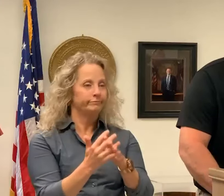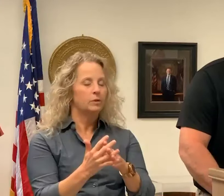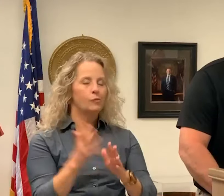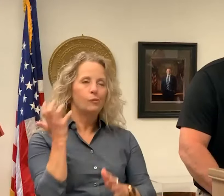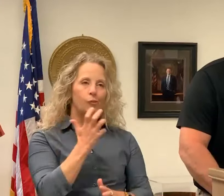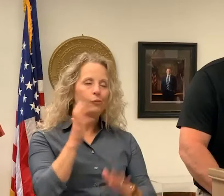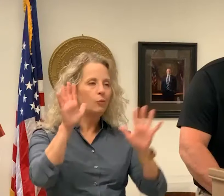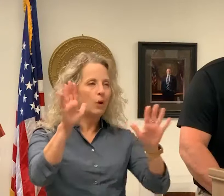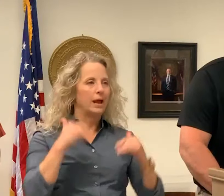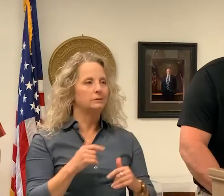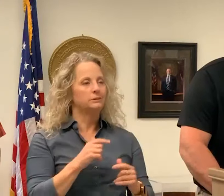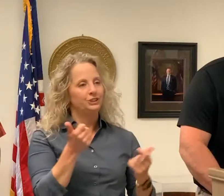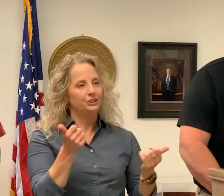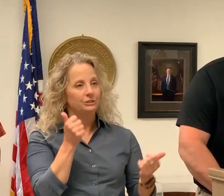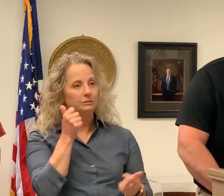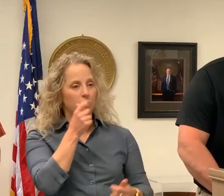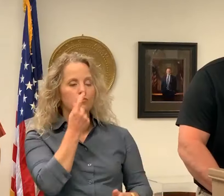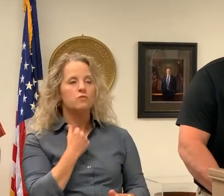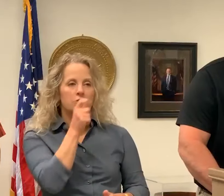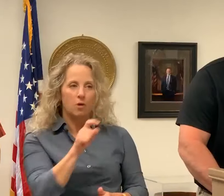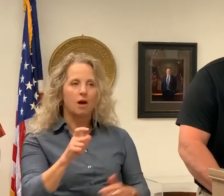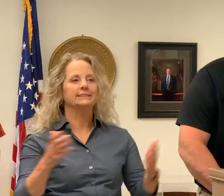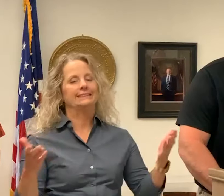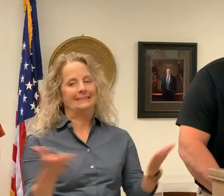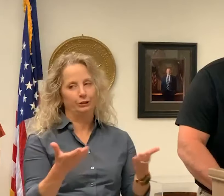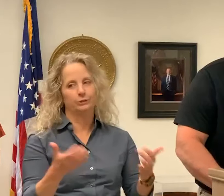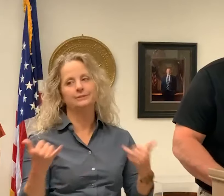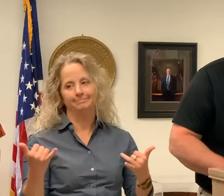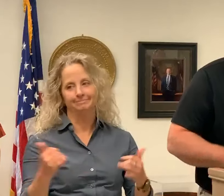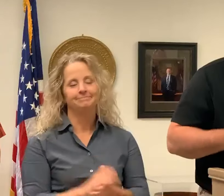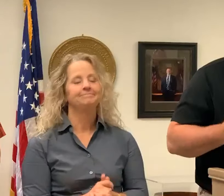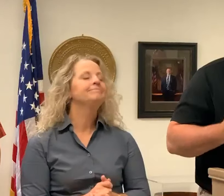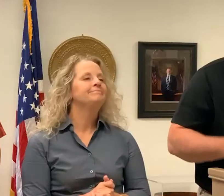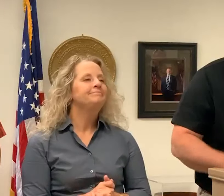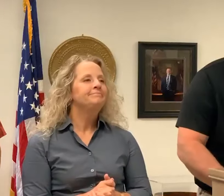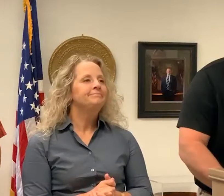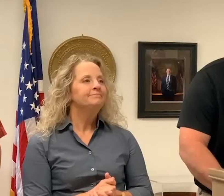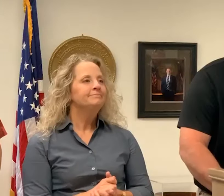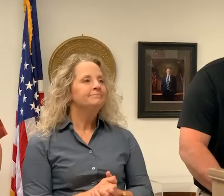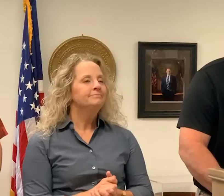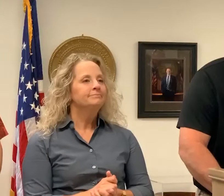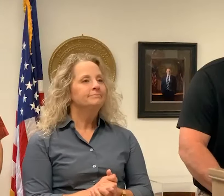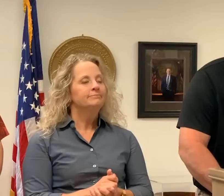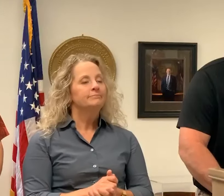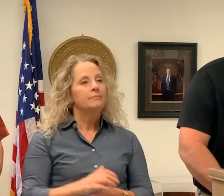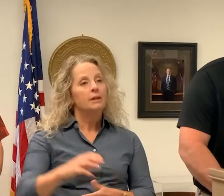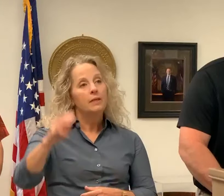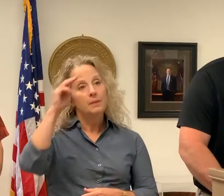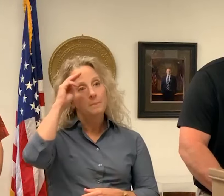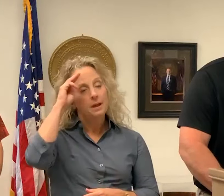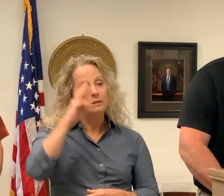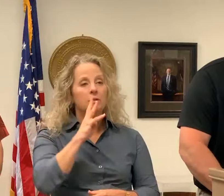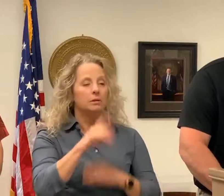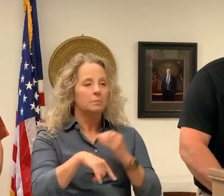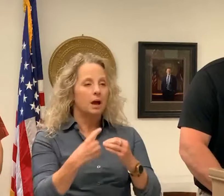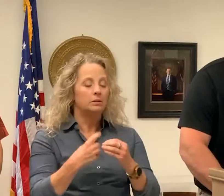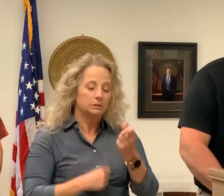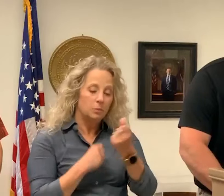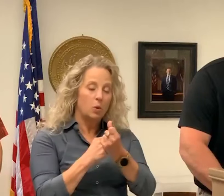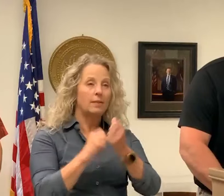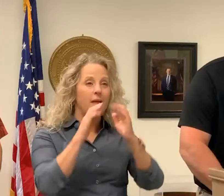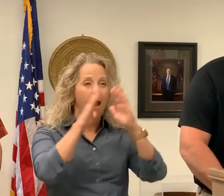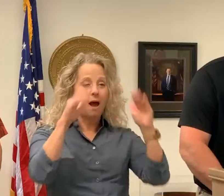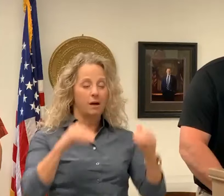here today. One of the things that we're really focused on, as Mayor talked about, was supporting the housing